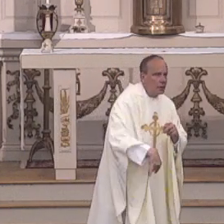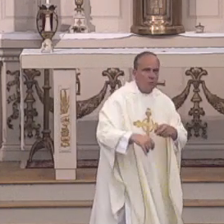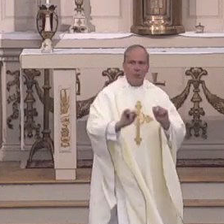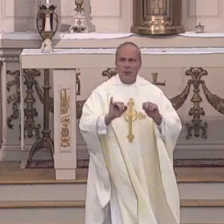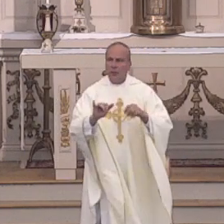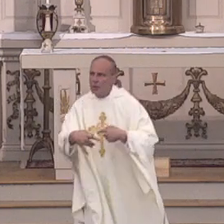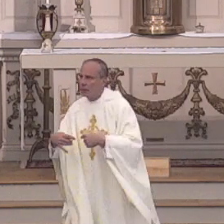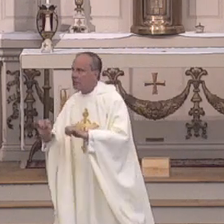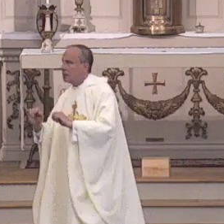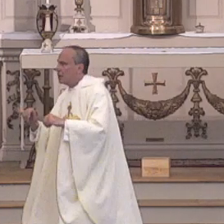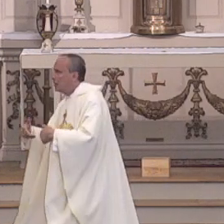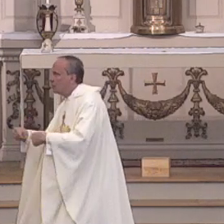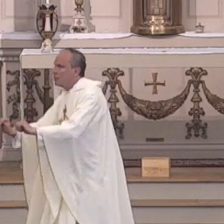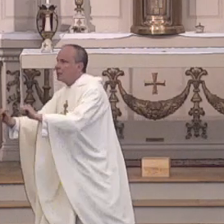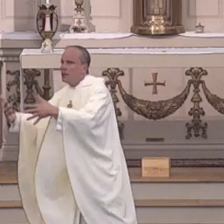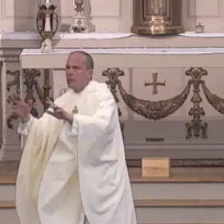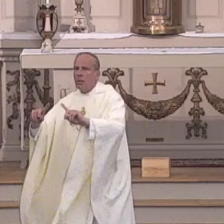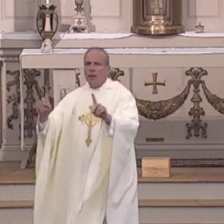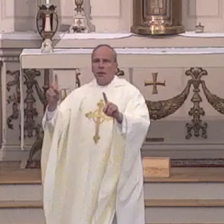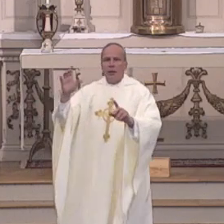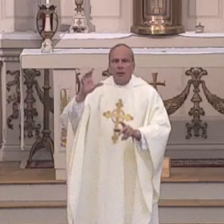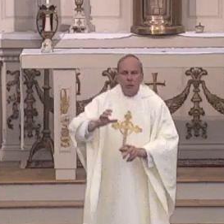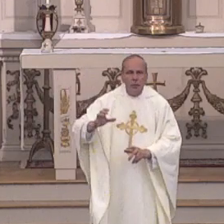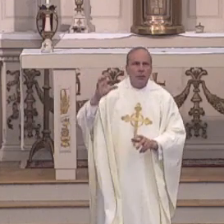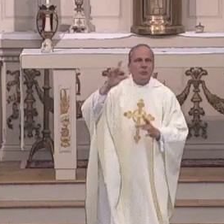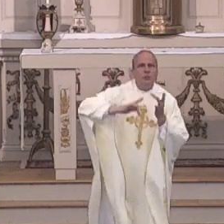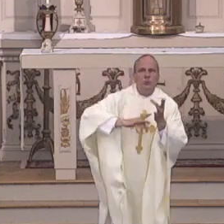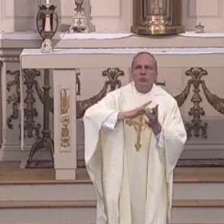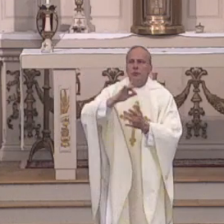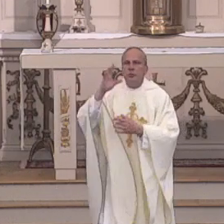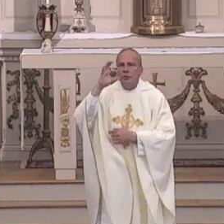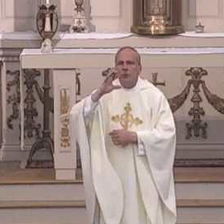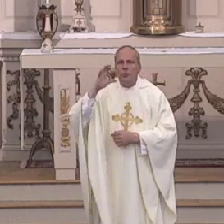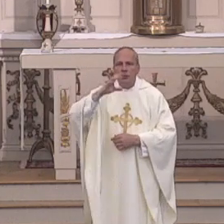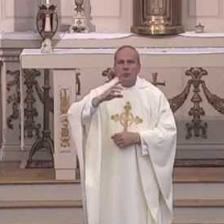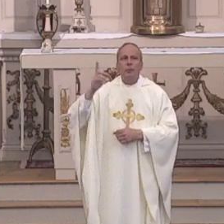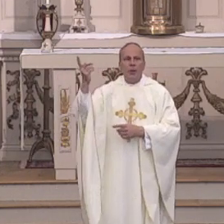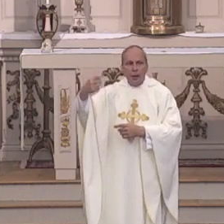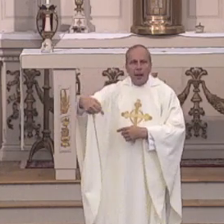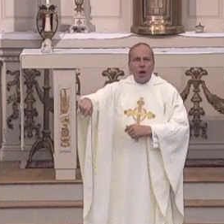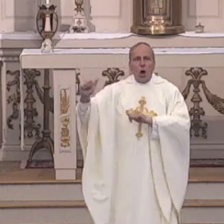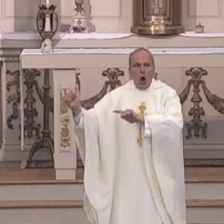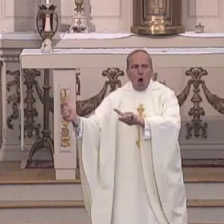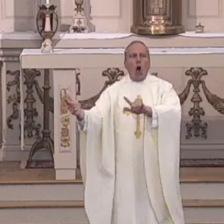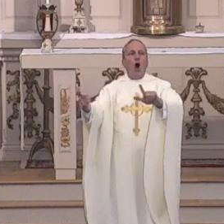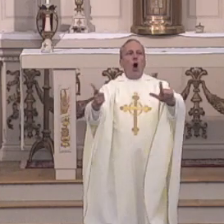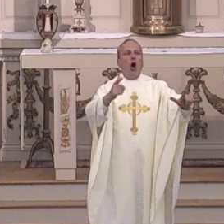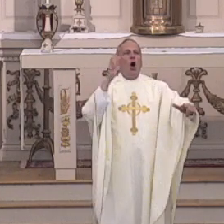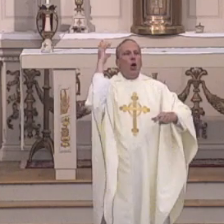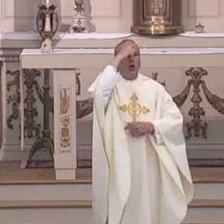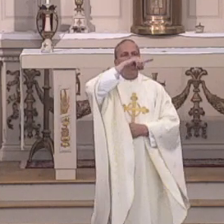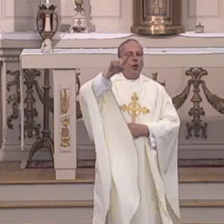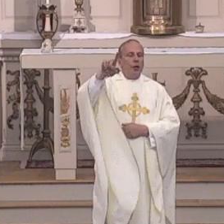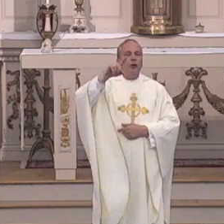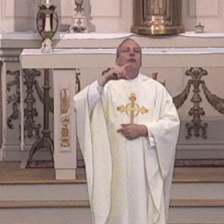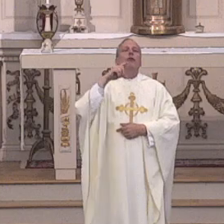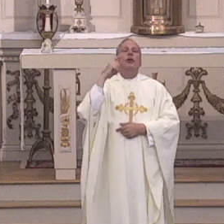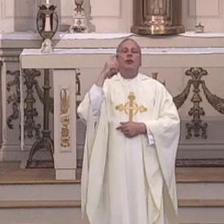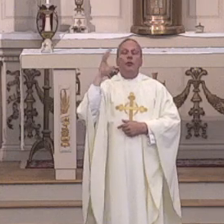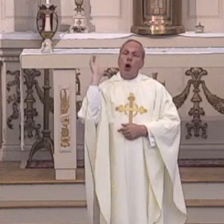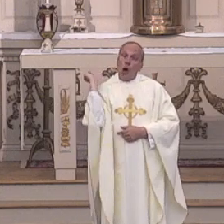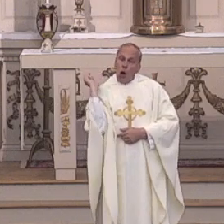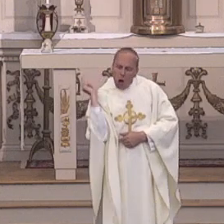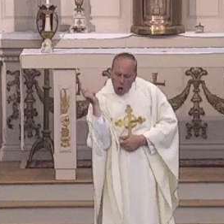aware that what they're really looking for and what they're really trying to find and things that are not working out for them on their journey that they're seeking.